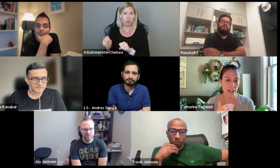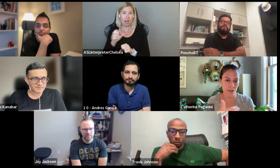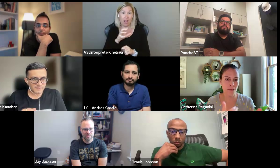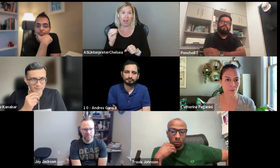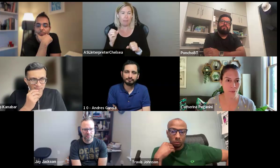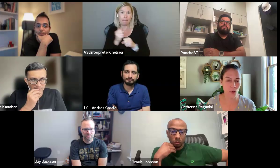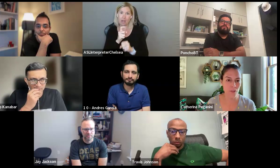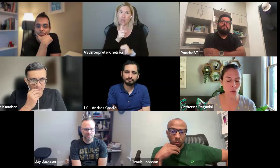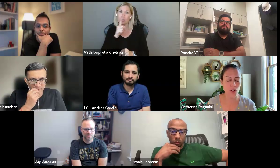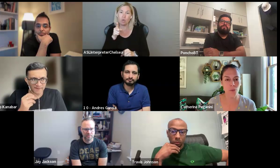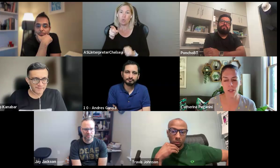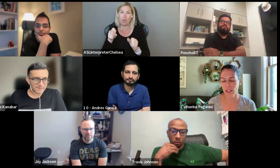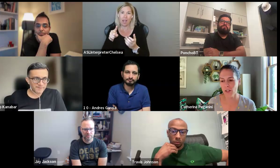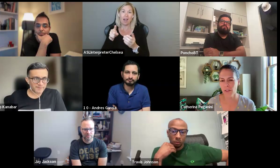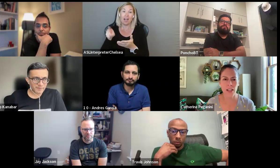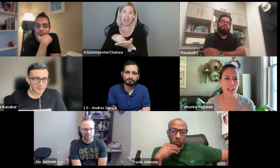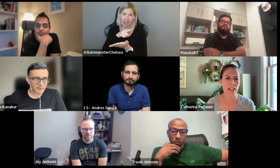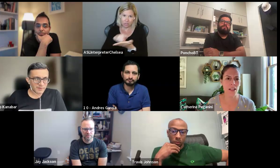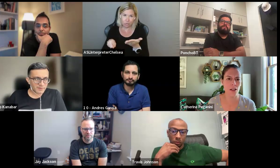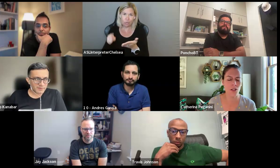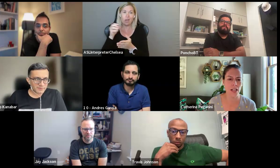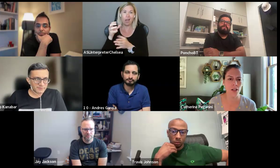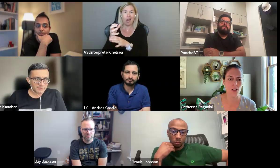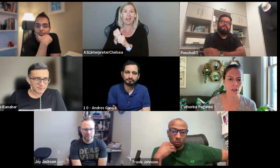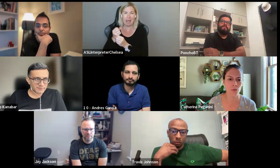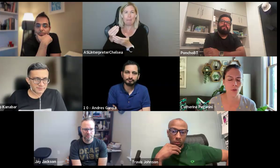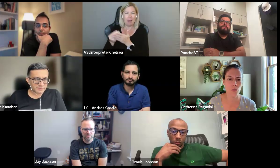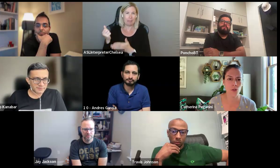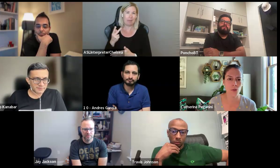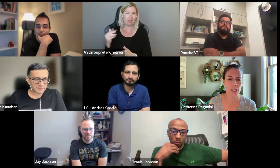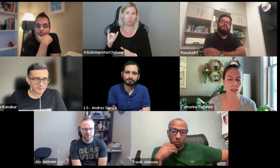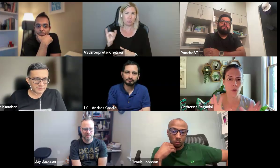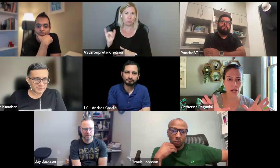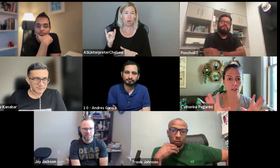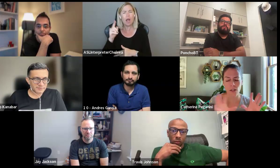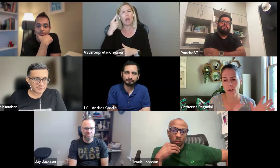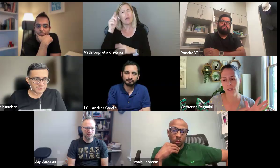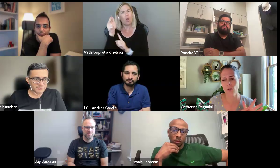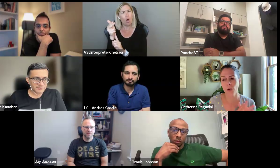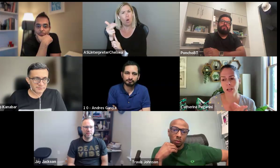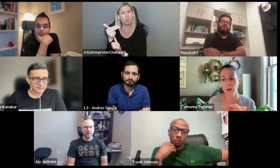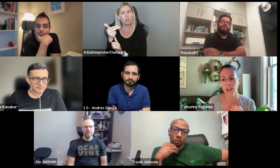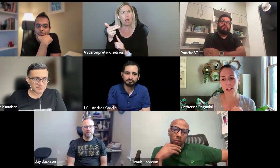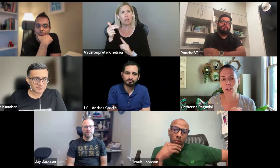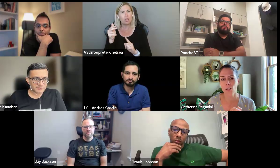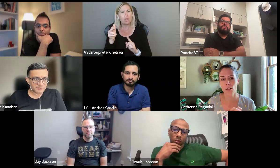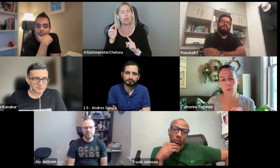like you have a short-term cancellation fee. And I think like the hotel rooms should be the hotels the conference is working with should